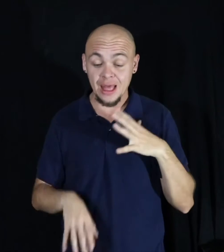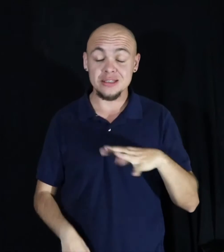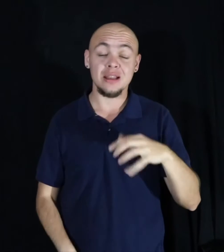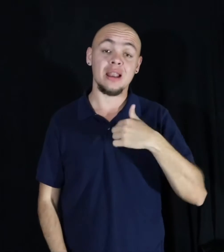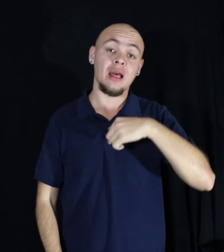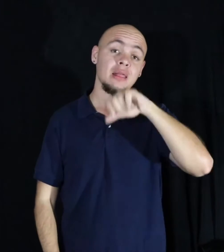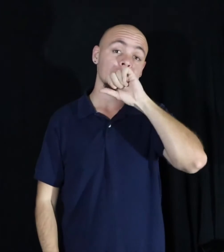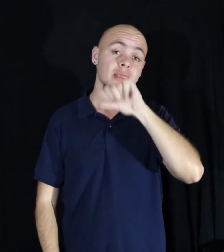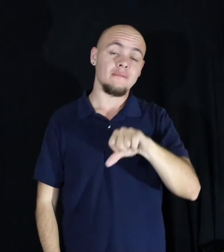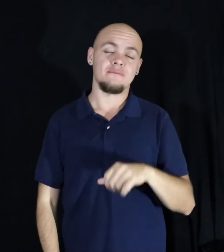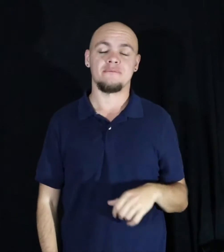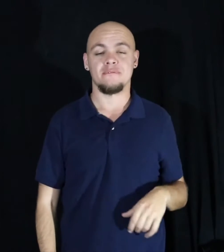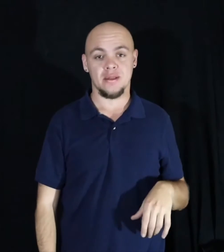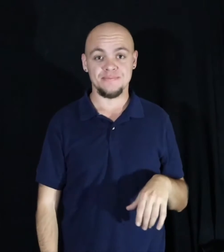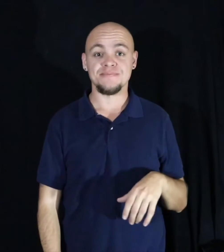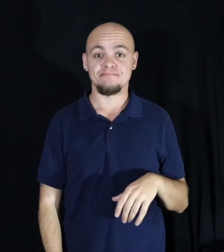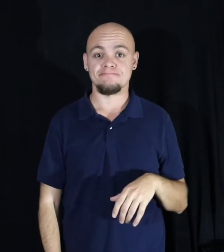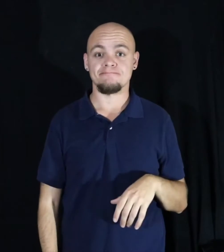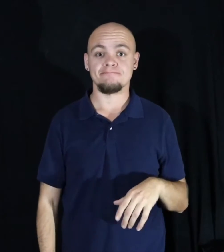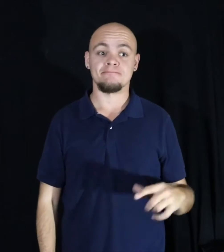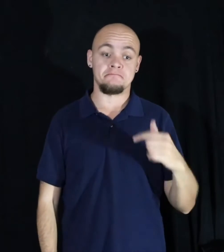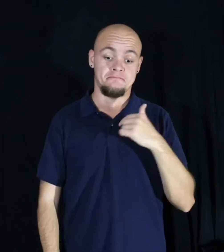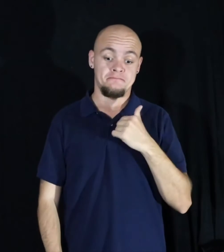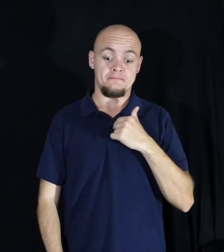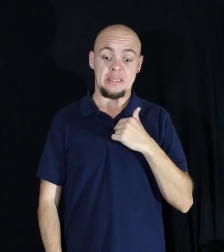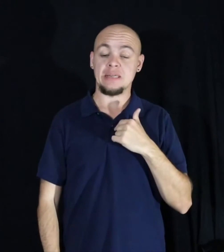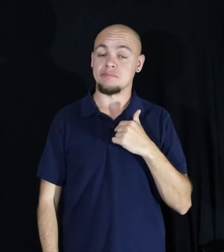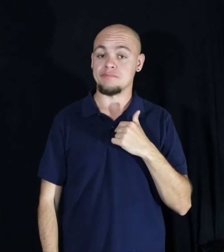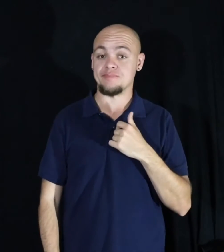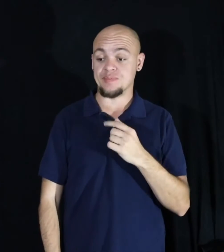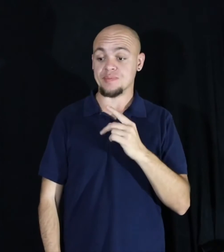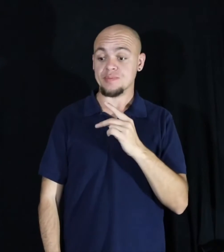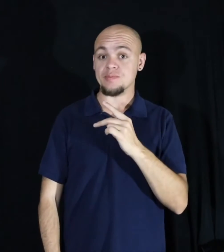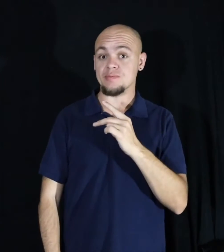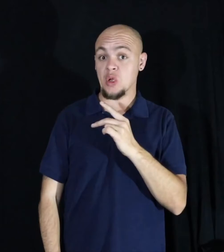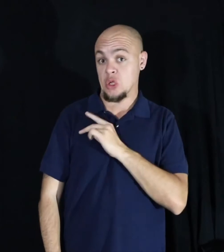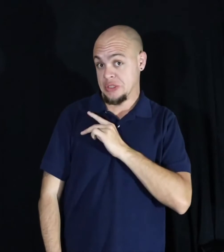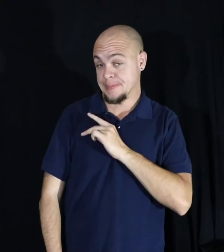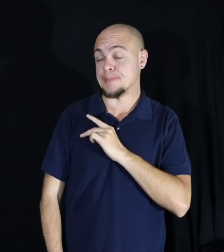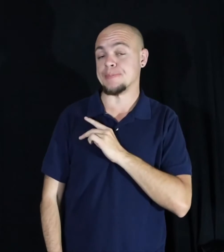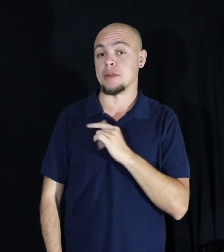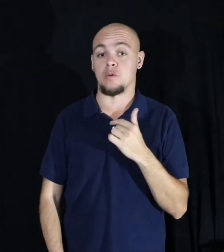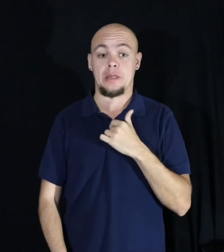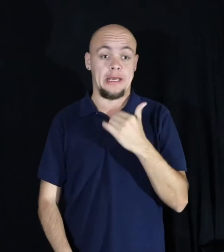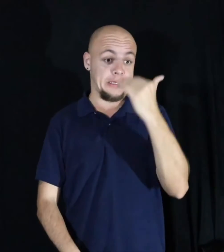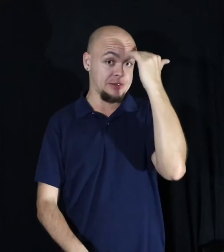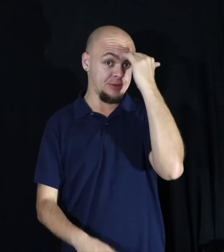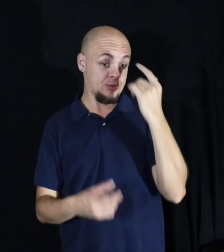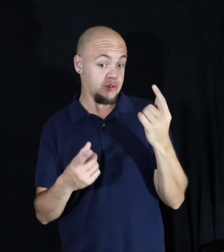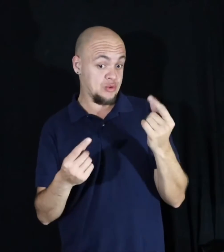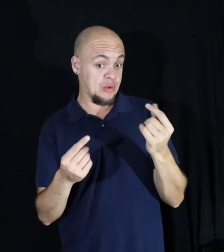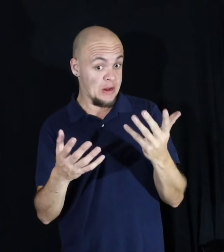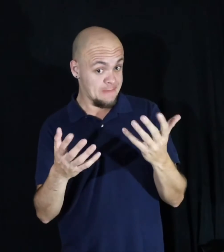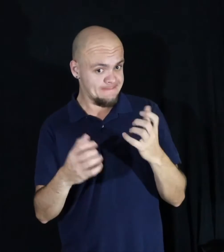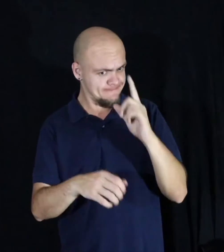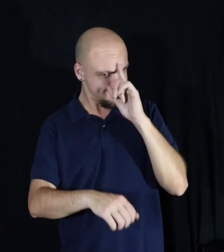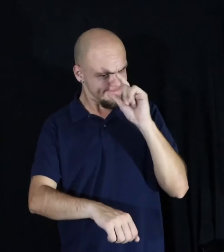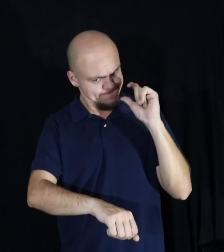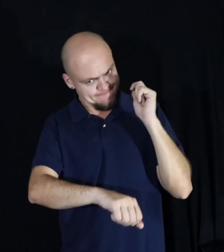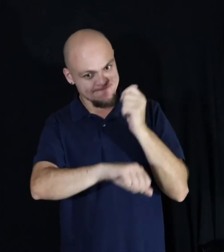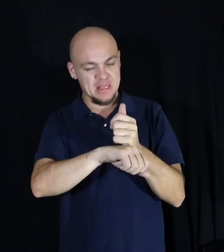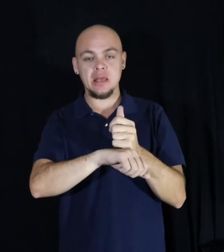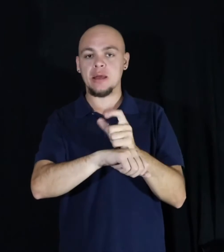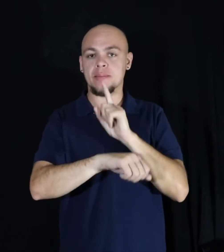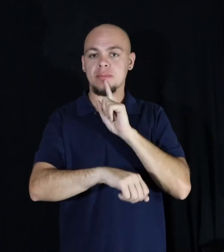And I'm the kind of person who, when I know what I want to do, when I set my mind at something, I will